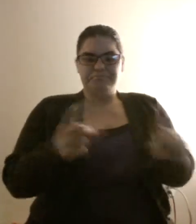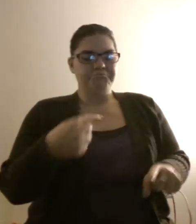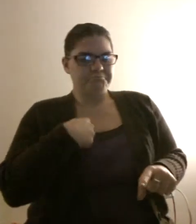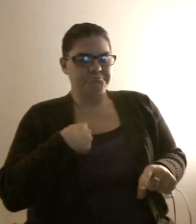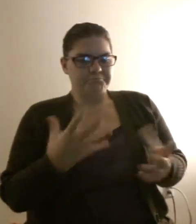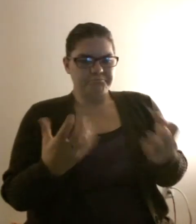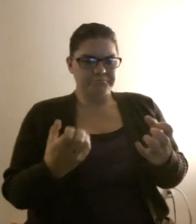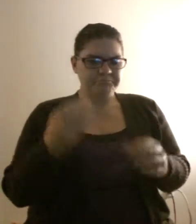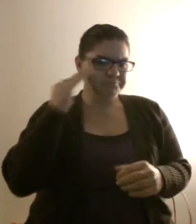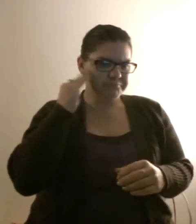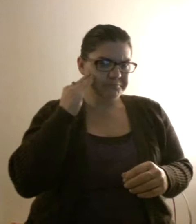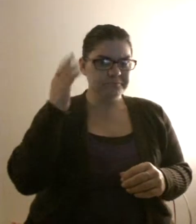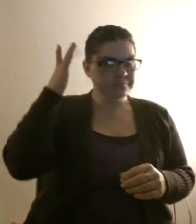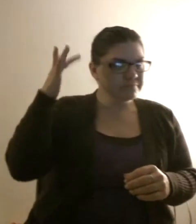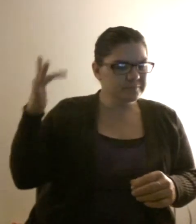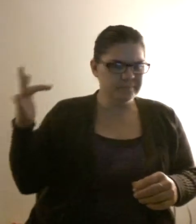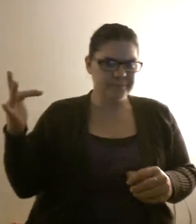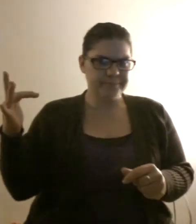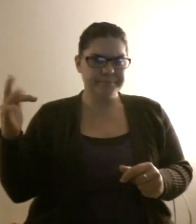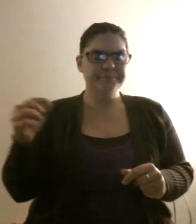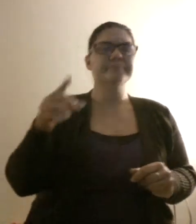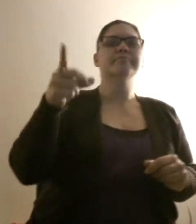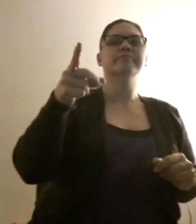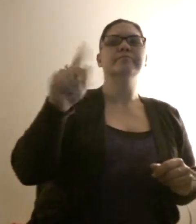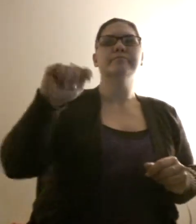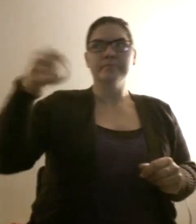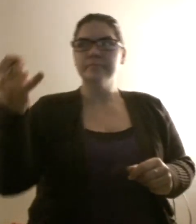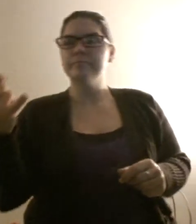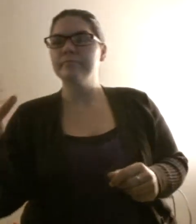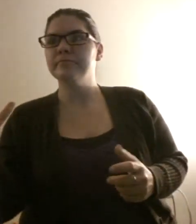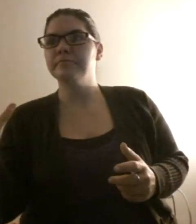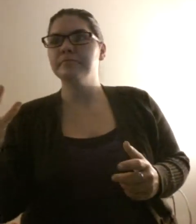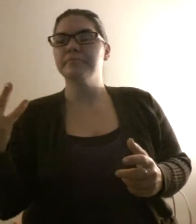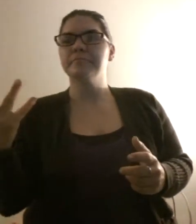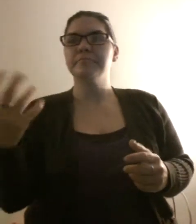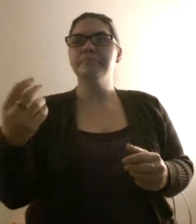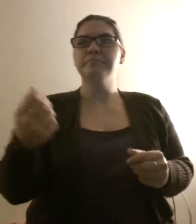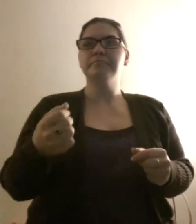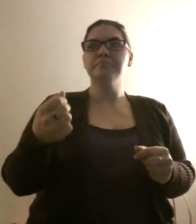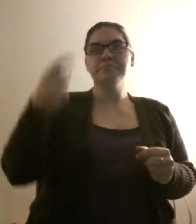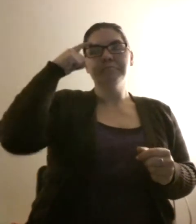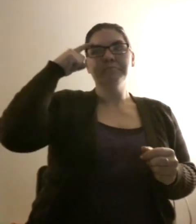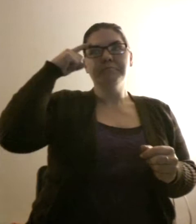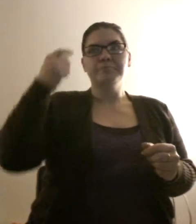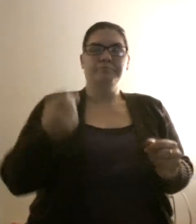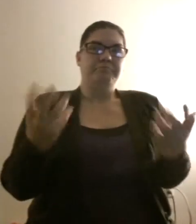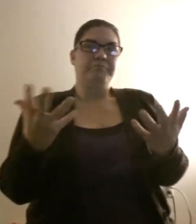This is my question I posed to you. TJ, what do you think? If I take this Pepsi can, and right now I can pick it up and feel it, and it's got water on the outside of